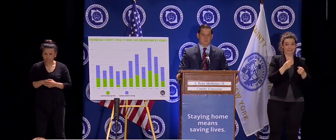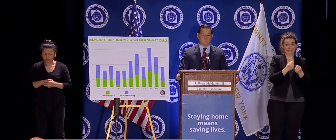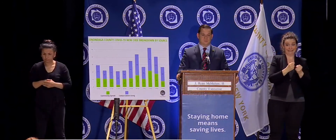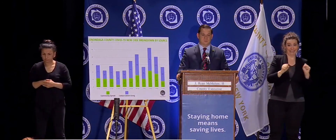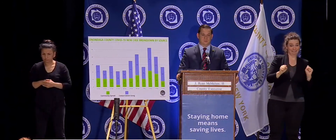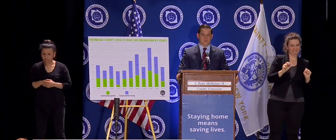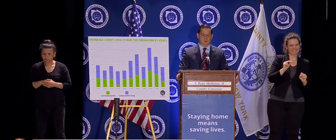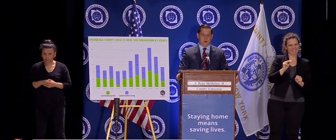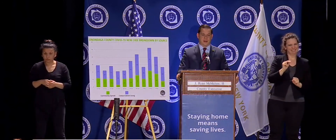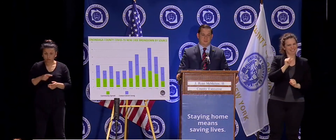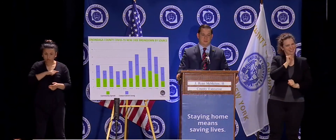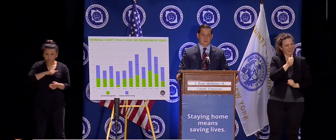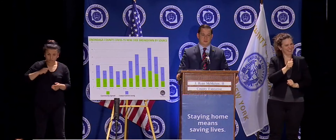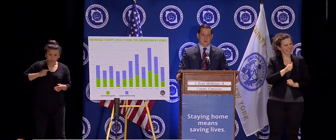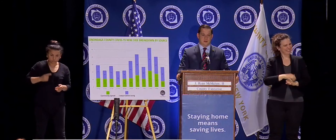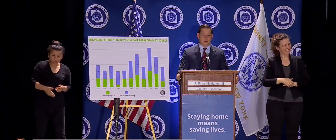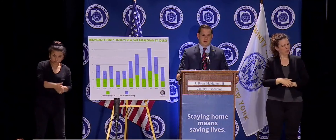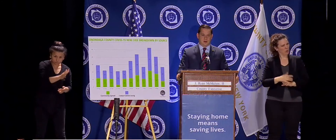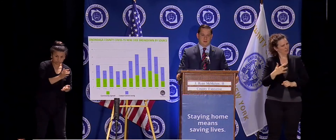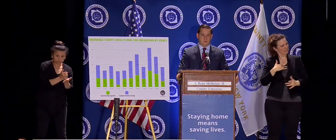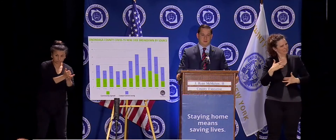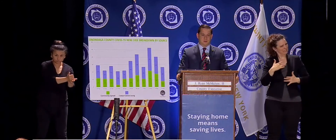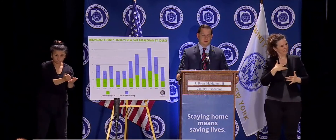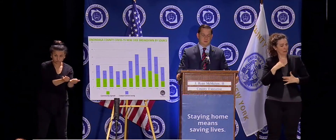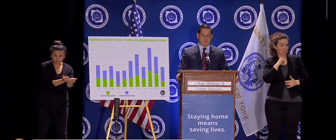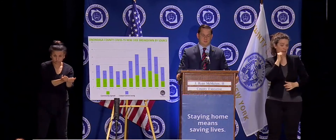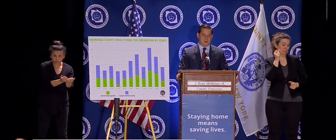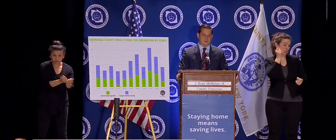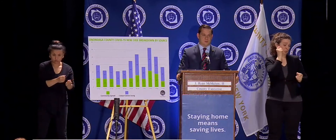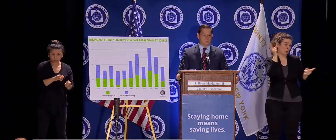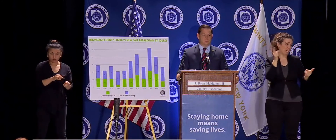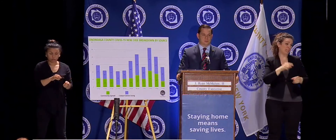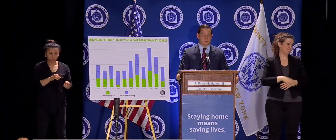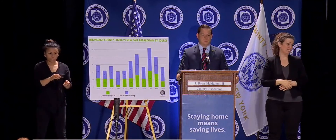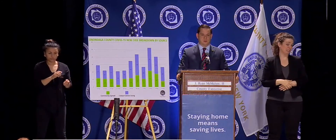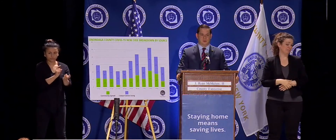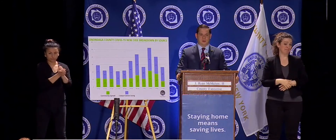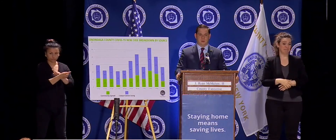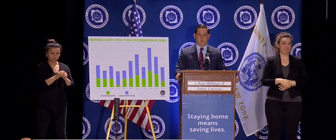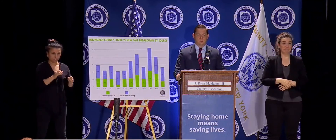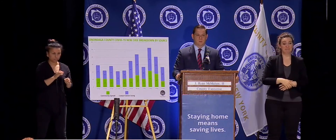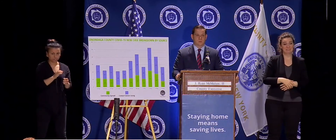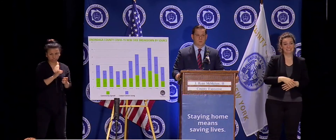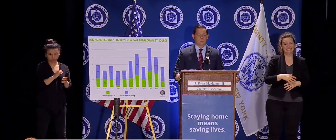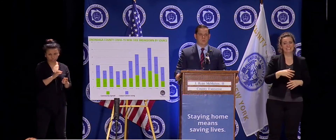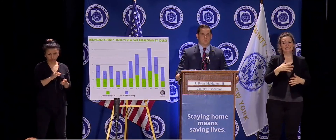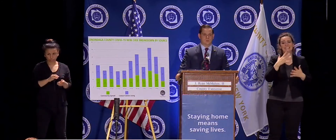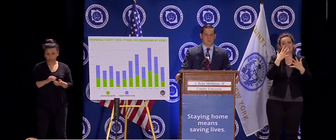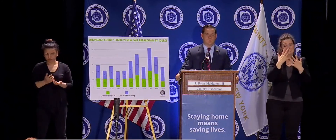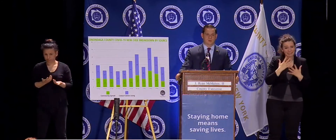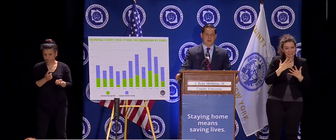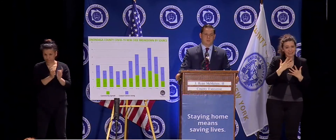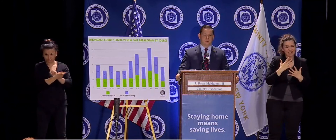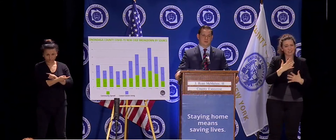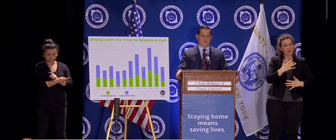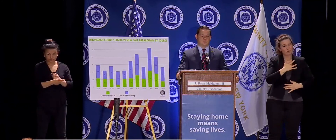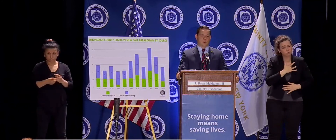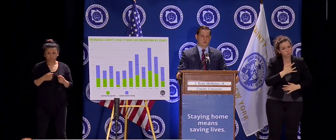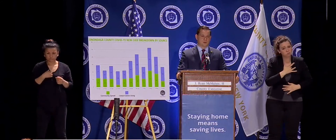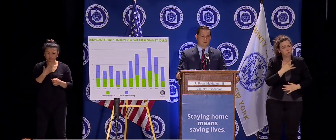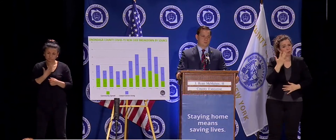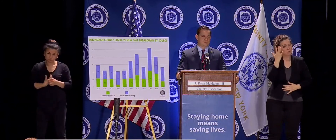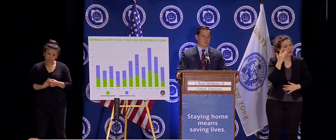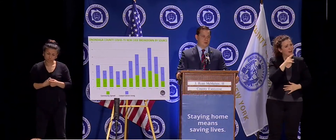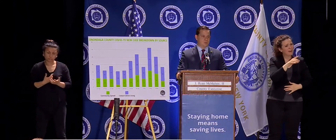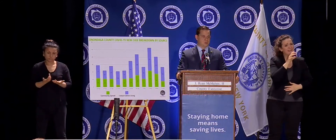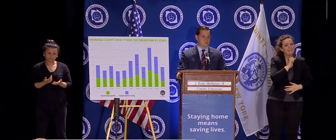didn't surprise me, but it's painful. It's painful to think about what's happening to these folks